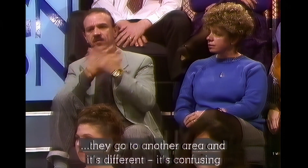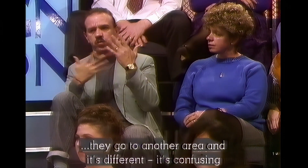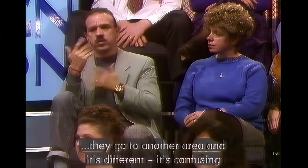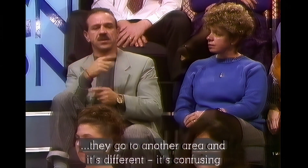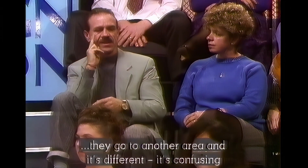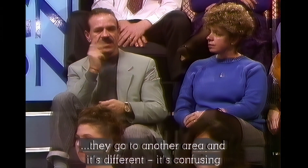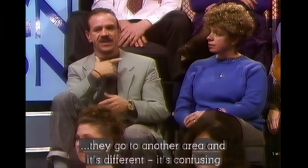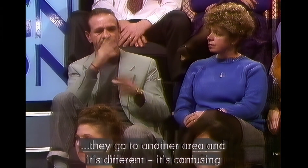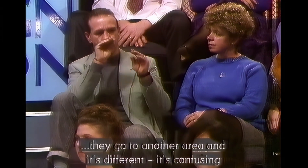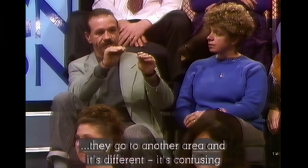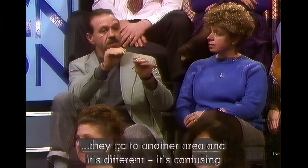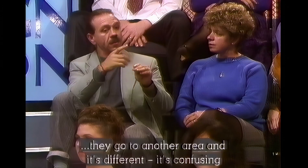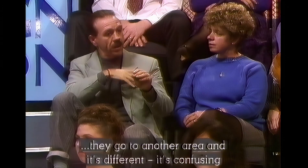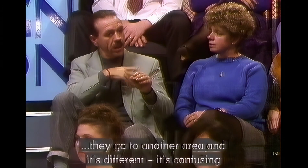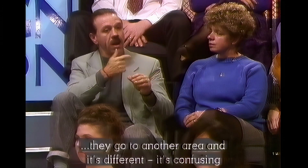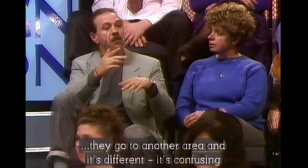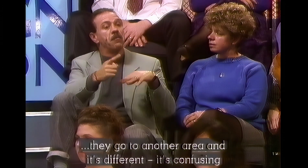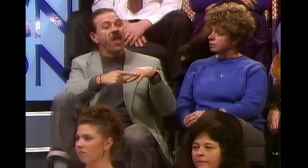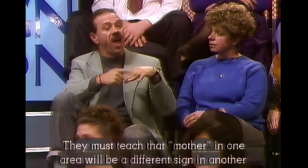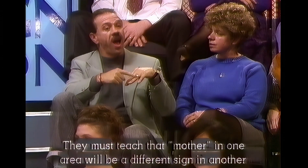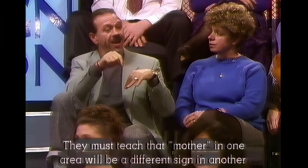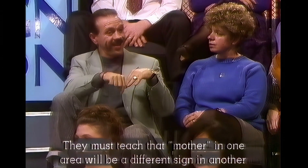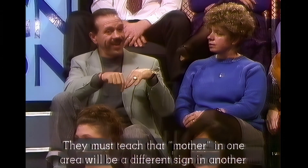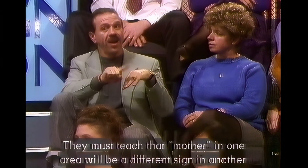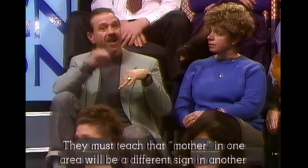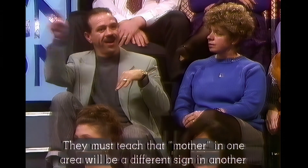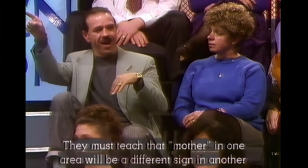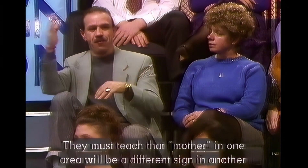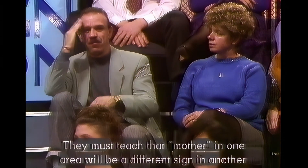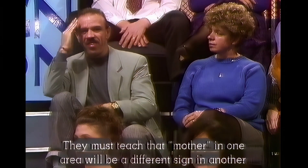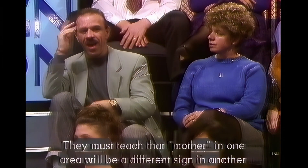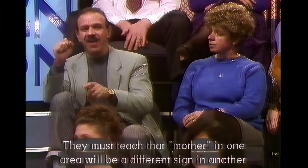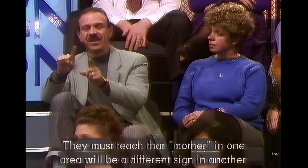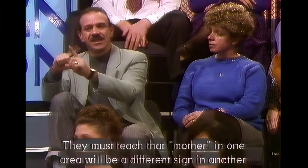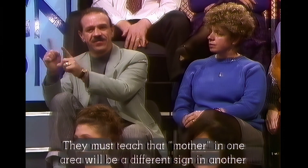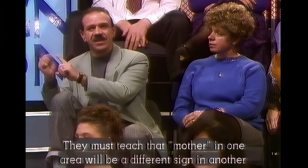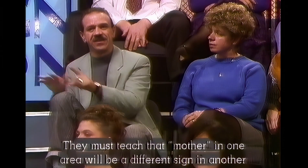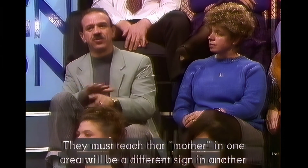and it's different. It's confusing. They must teach that the sign mother in one area will be a different sign in